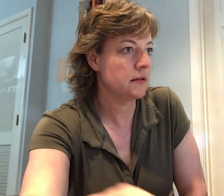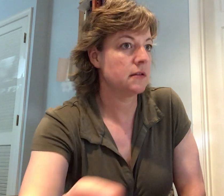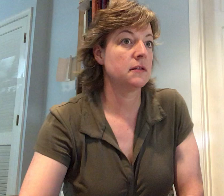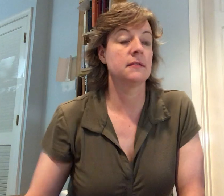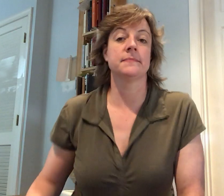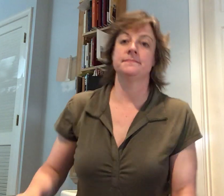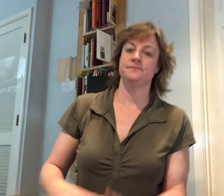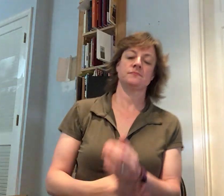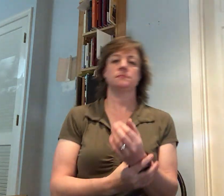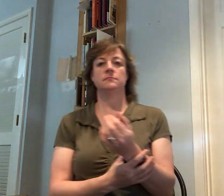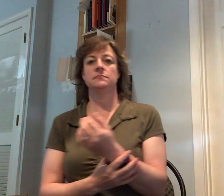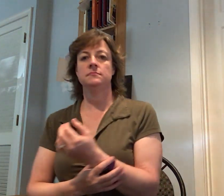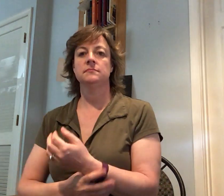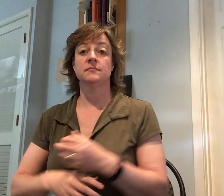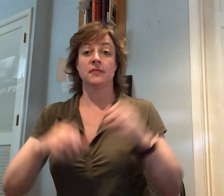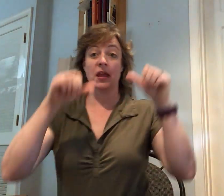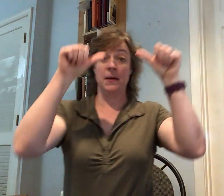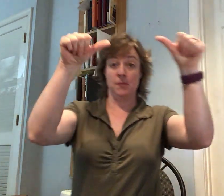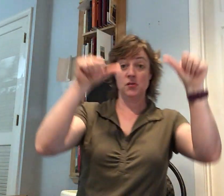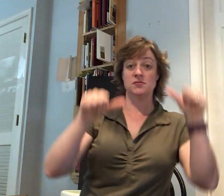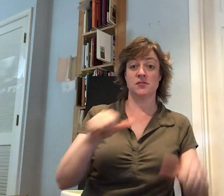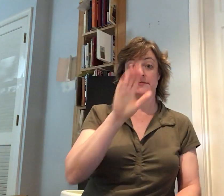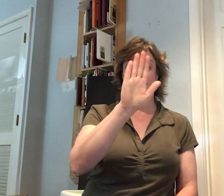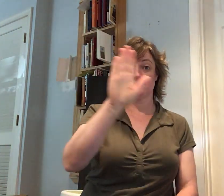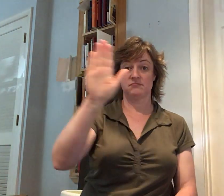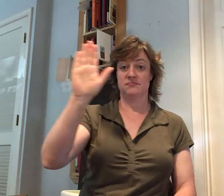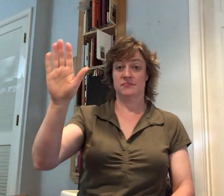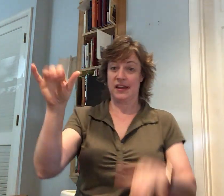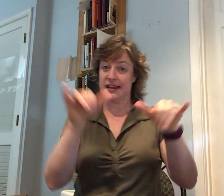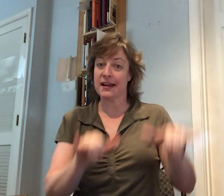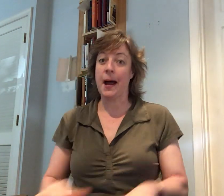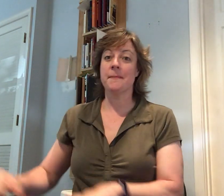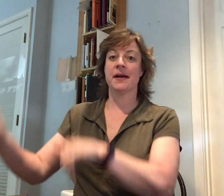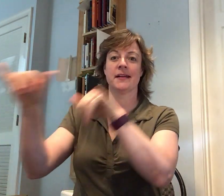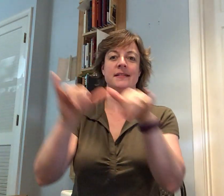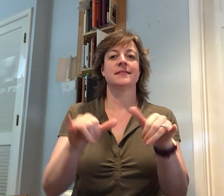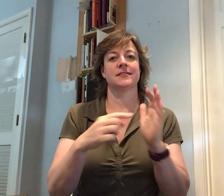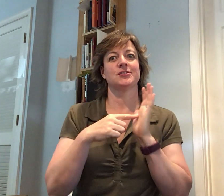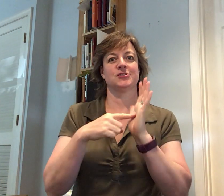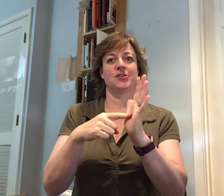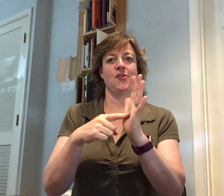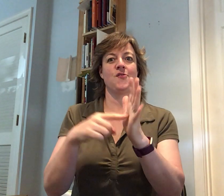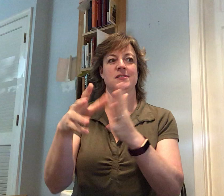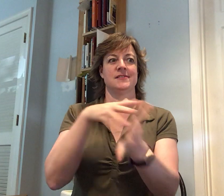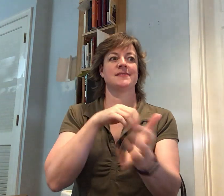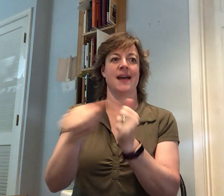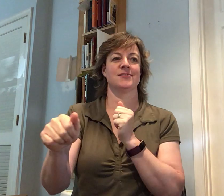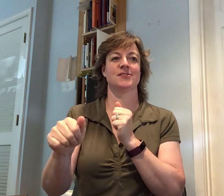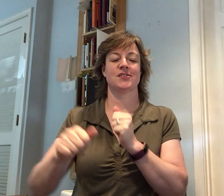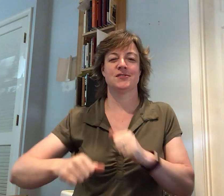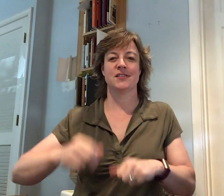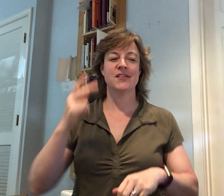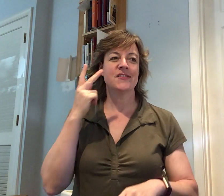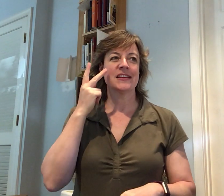posters have in common? They all depict disasters. As seen in various disaster